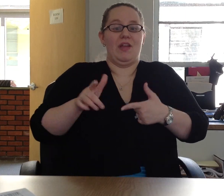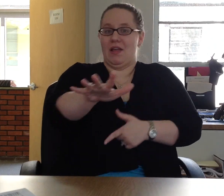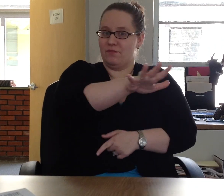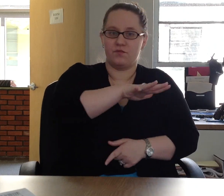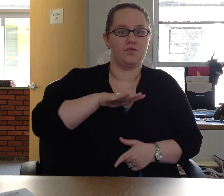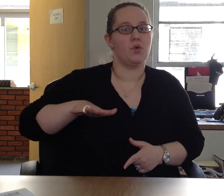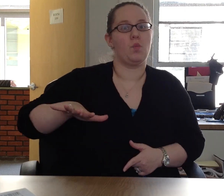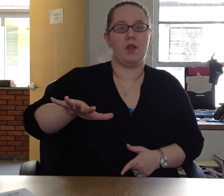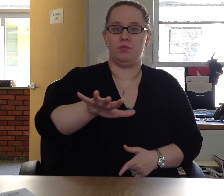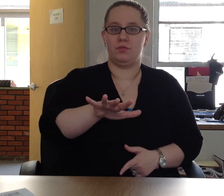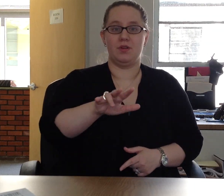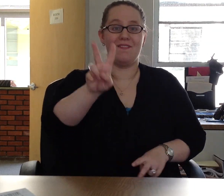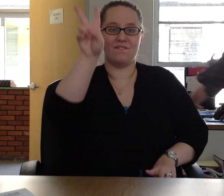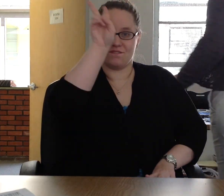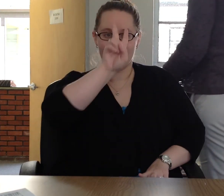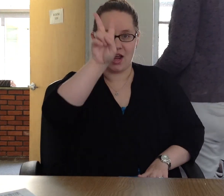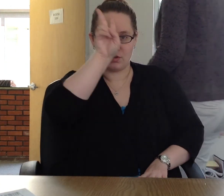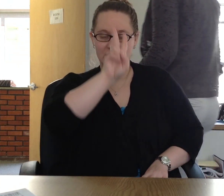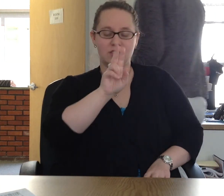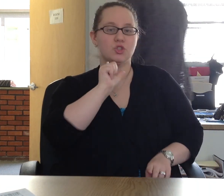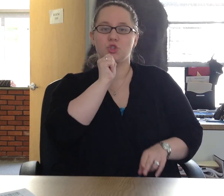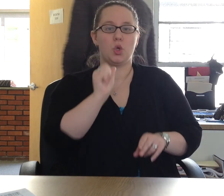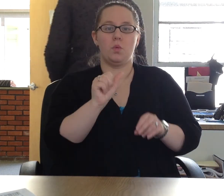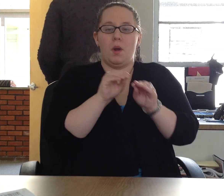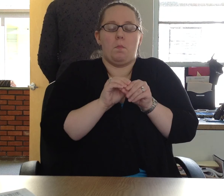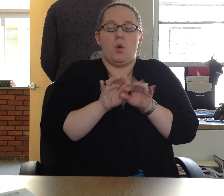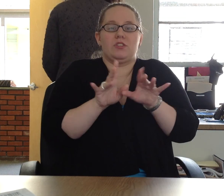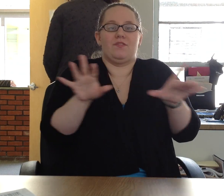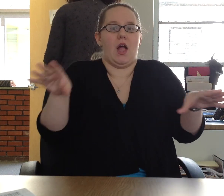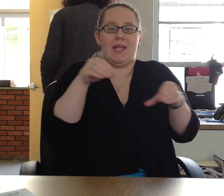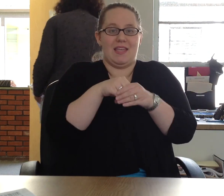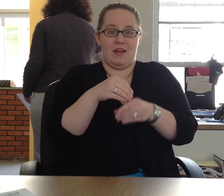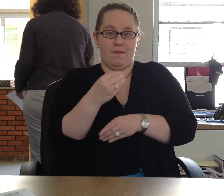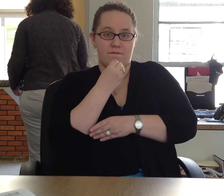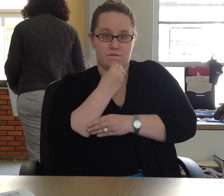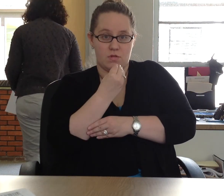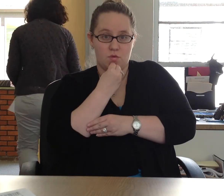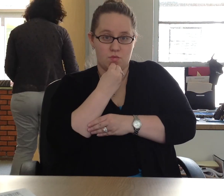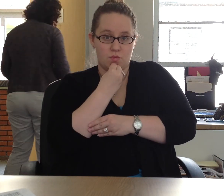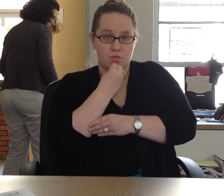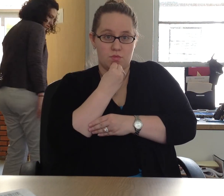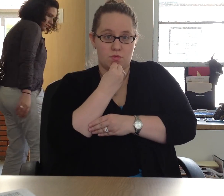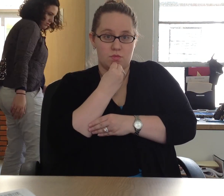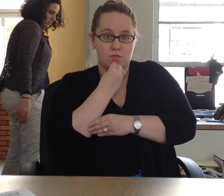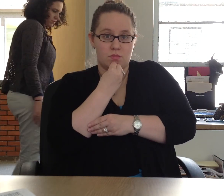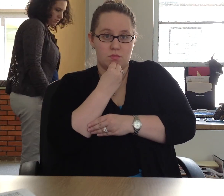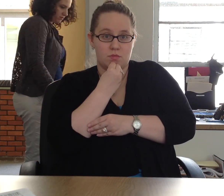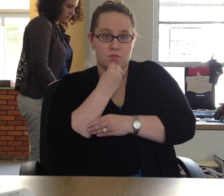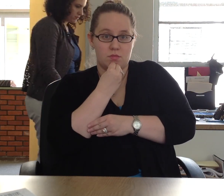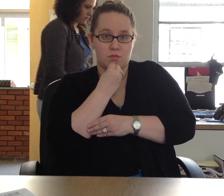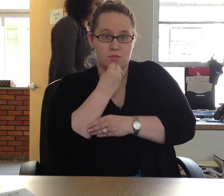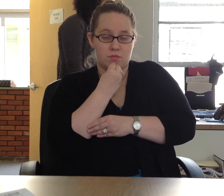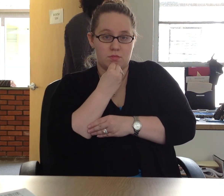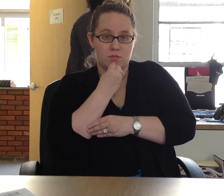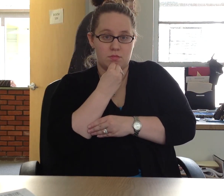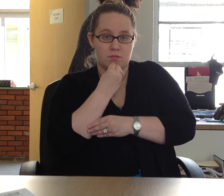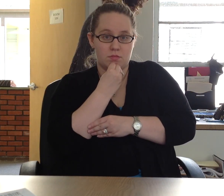Viruses do not multiply in food, and thus do not require potentially hazardous foods to survive